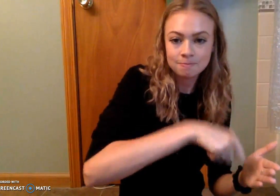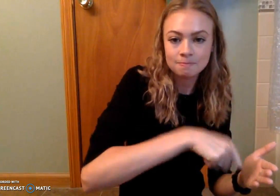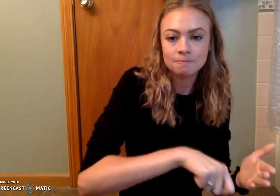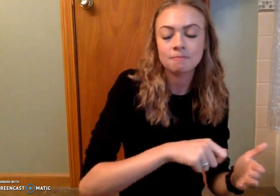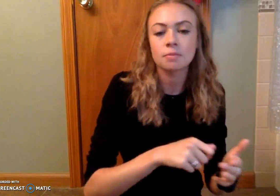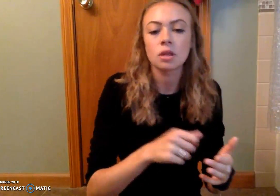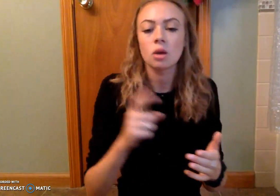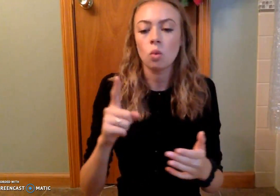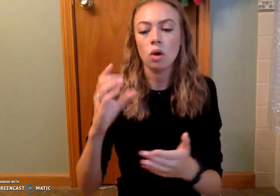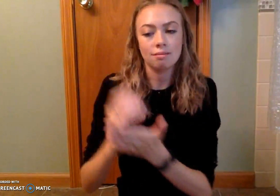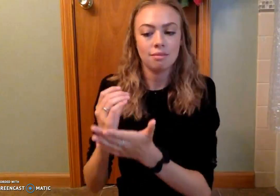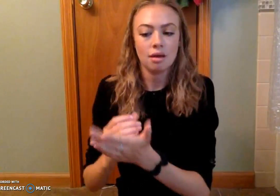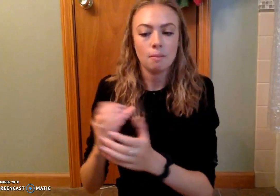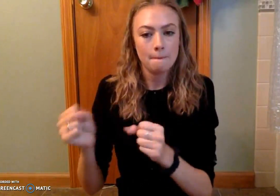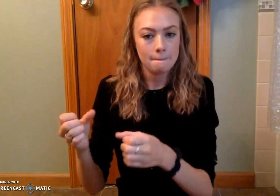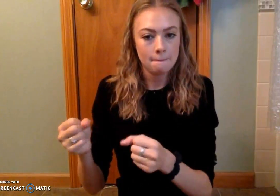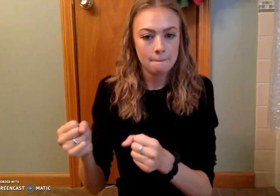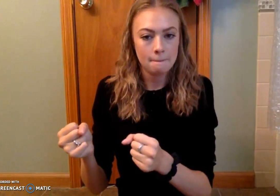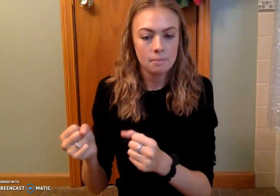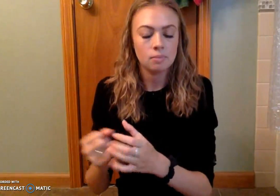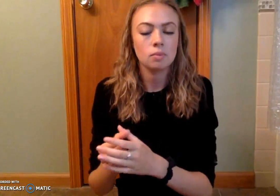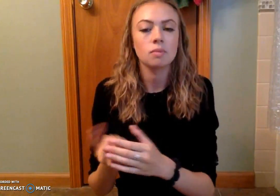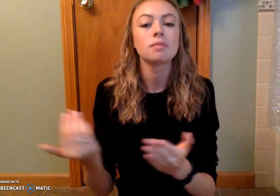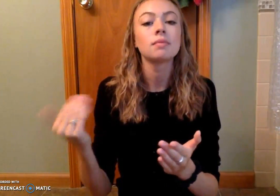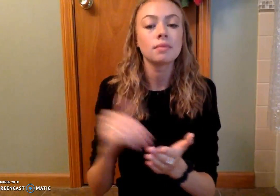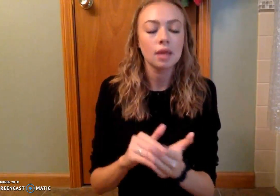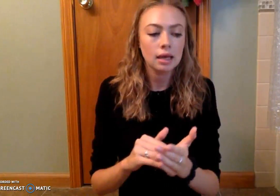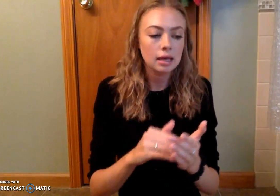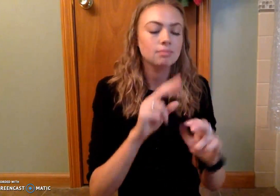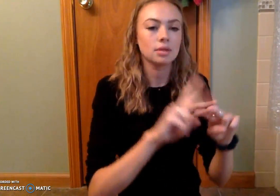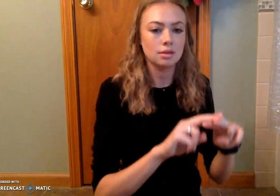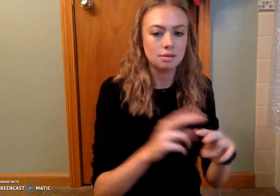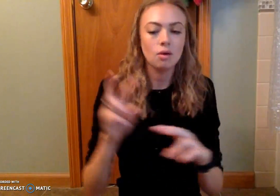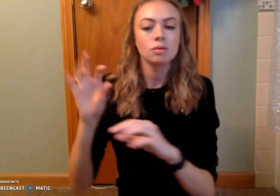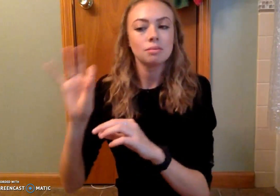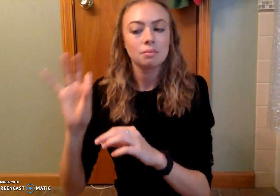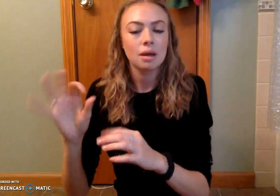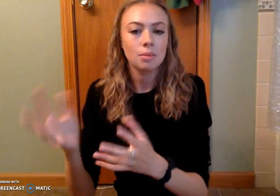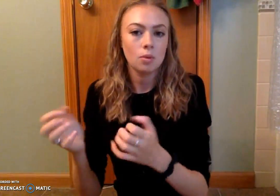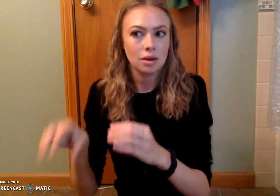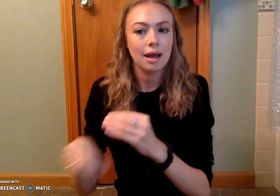And again, it's asking for salt and pepper to taste again, but we've already had that. So,